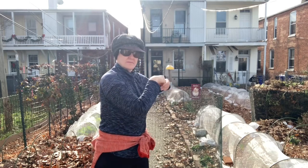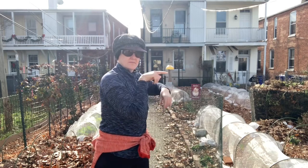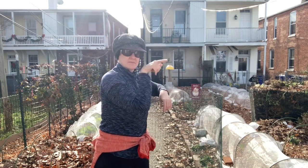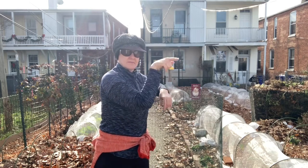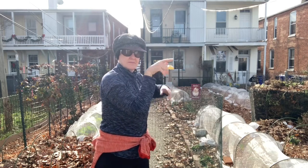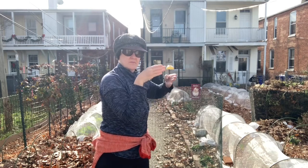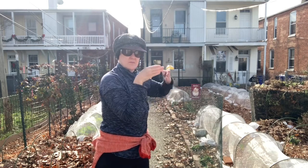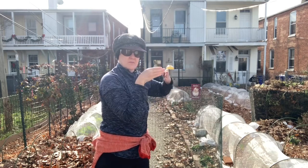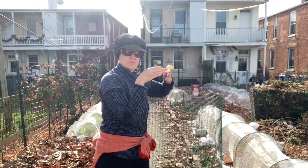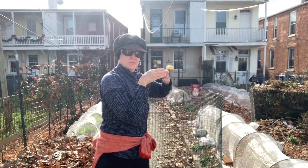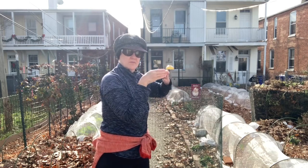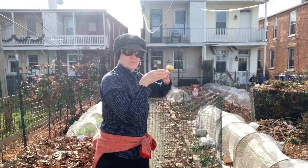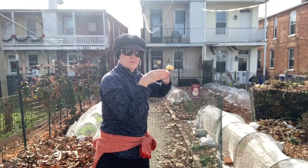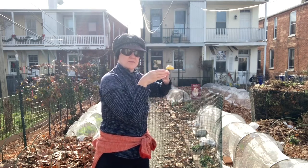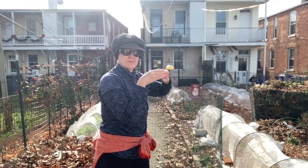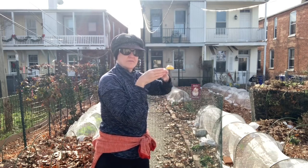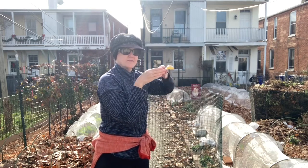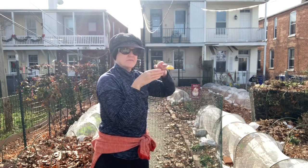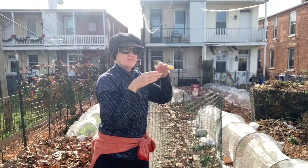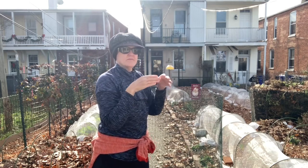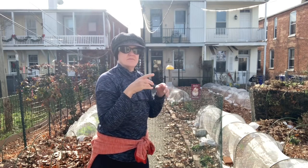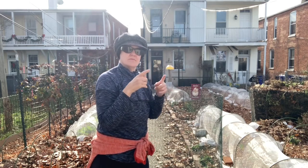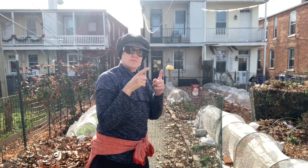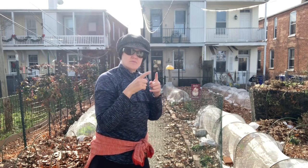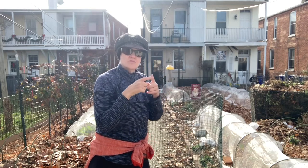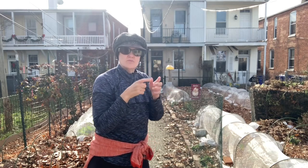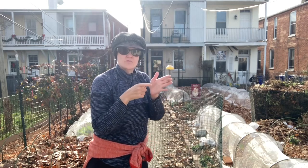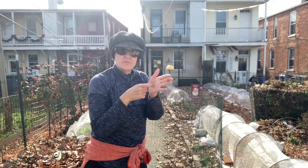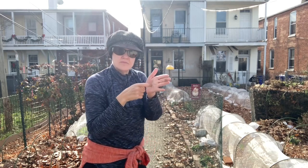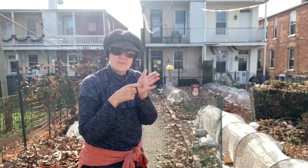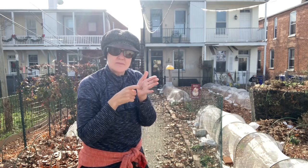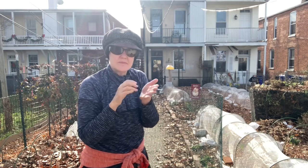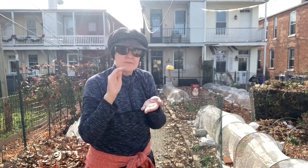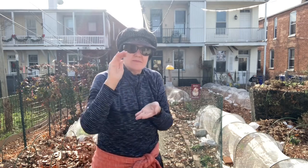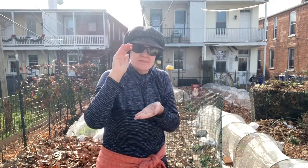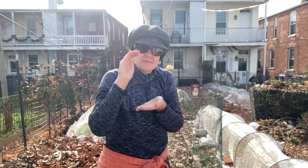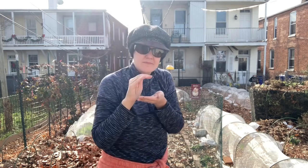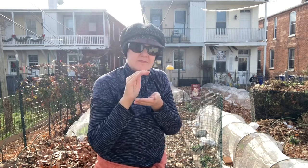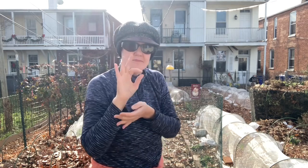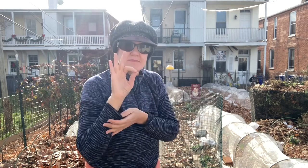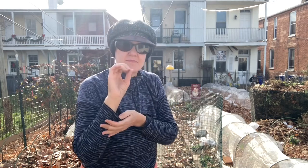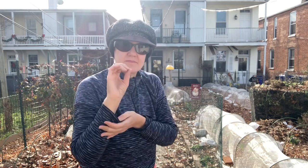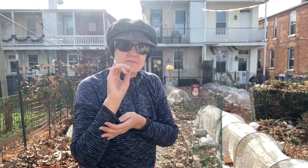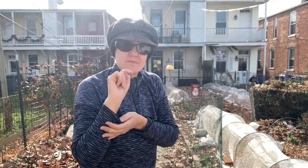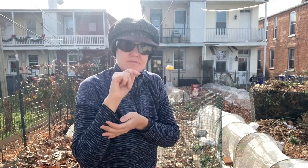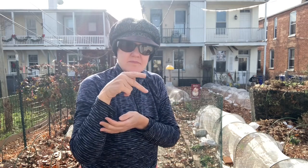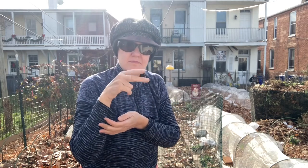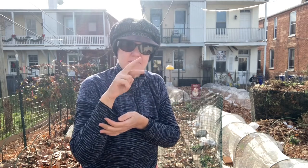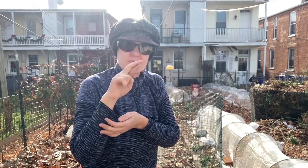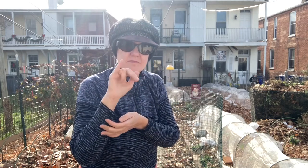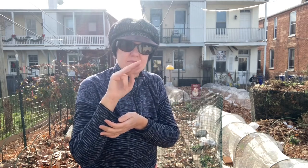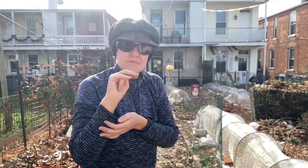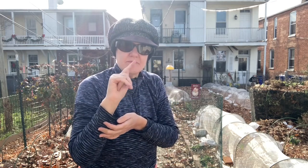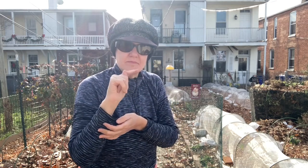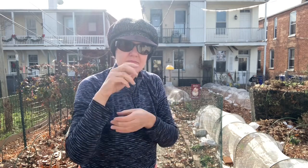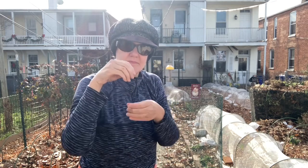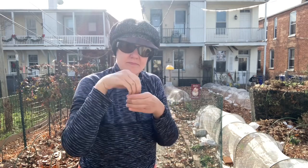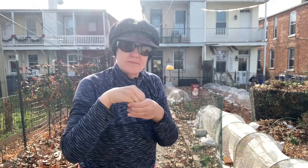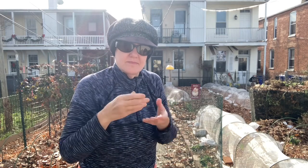Now, we're going to put this in the corner and have the bags stored in here because I want to take up less of a footprint in the